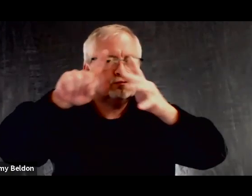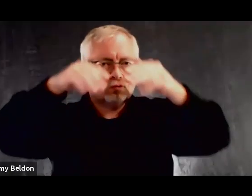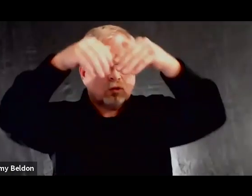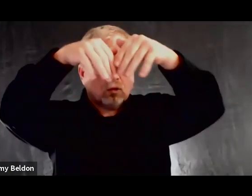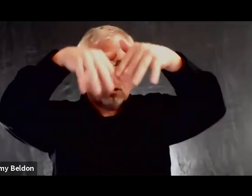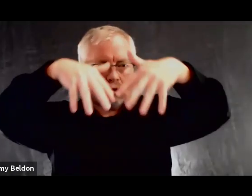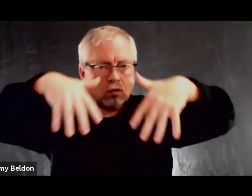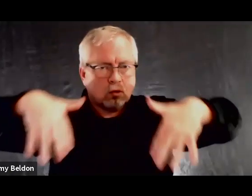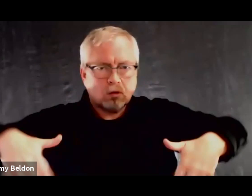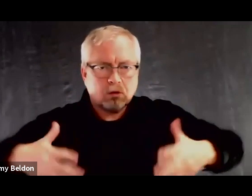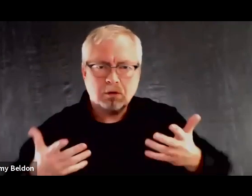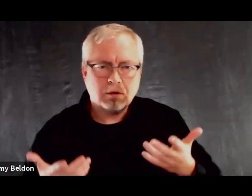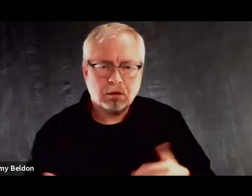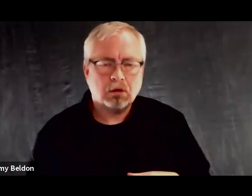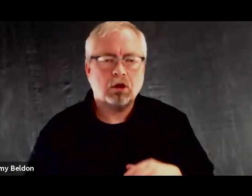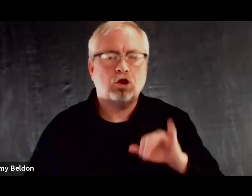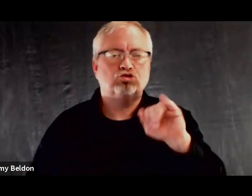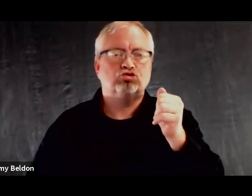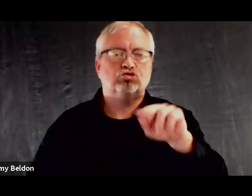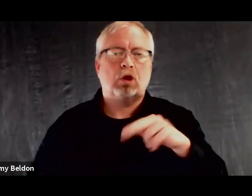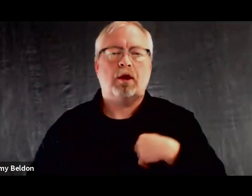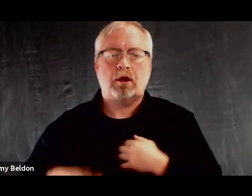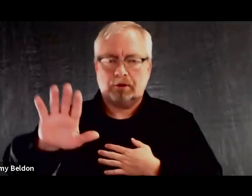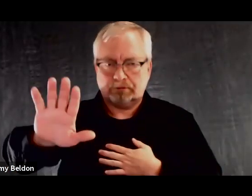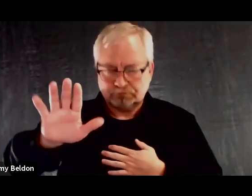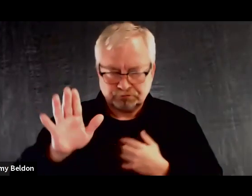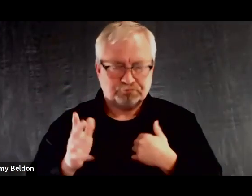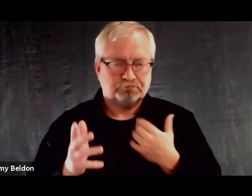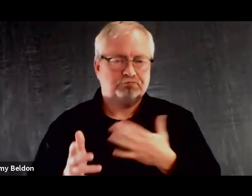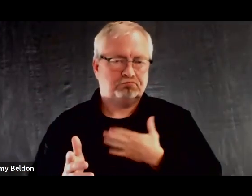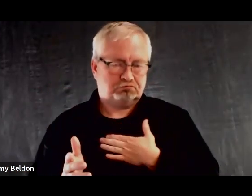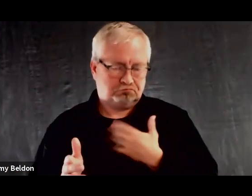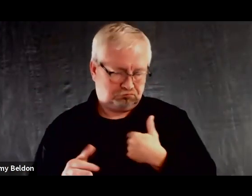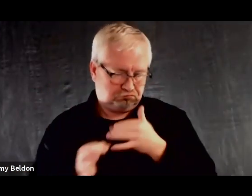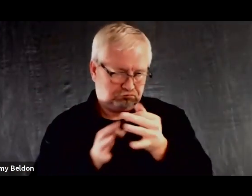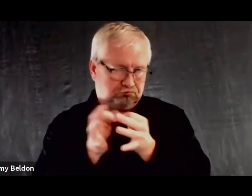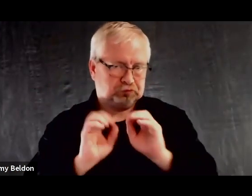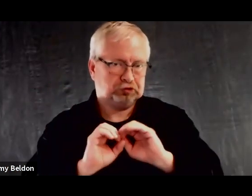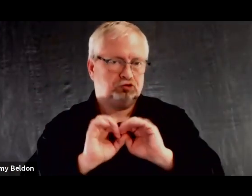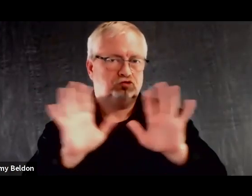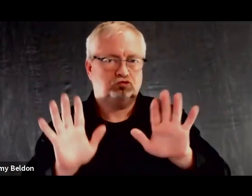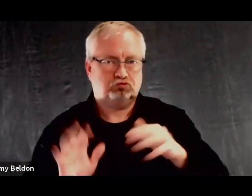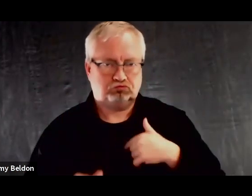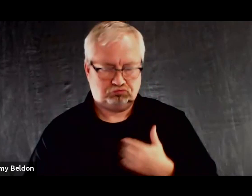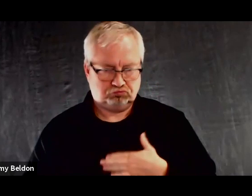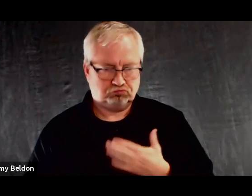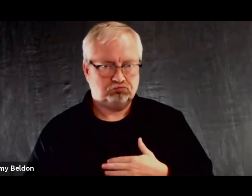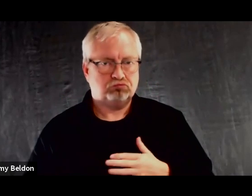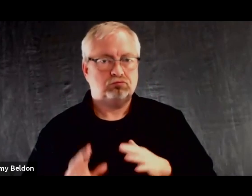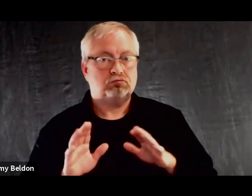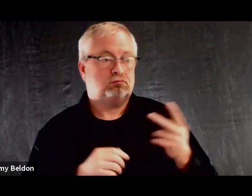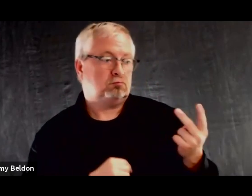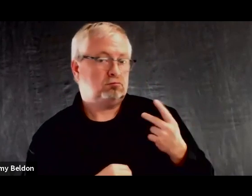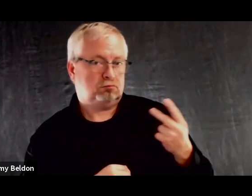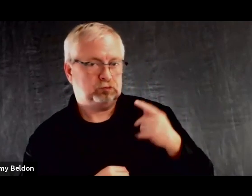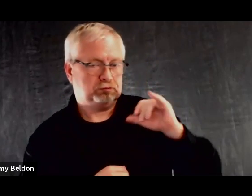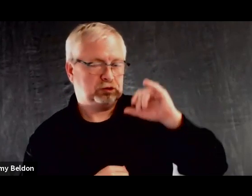appreciate the opportunity to clarify the question, because I think we're probably confusing each other here a little bit. I